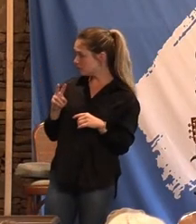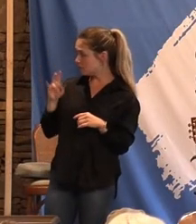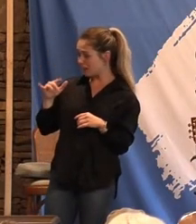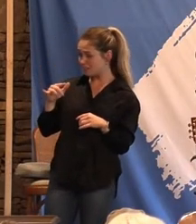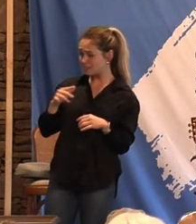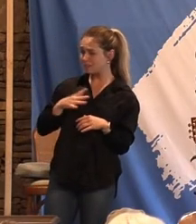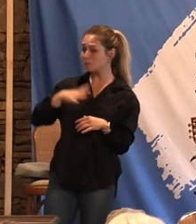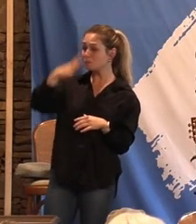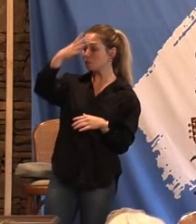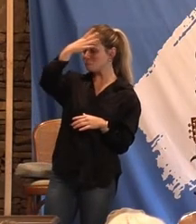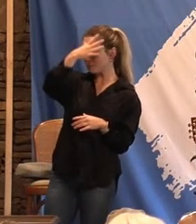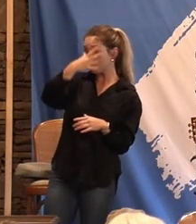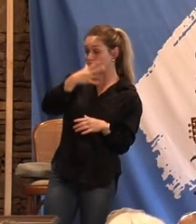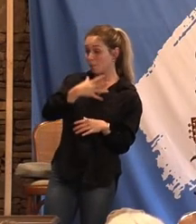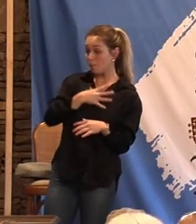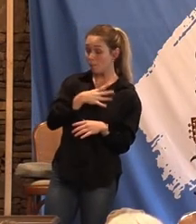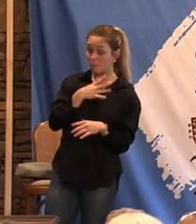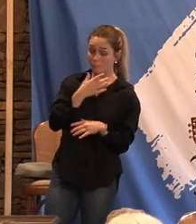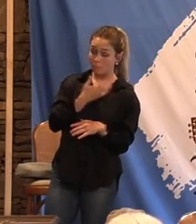man. And so